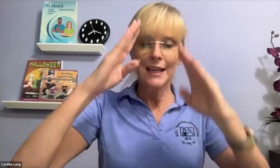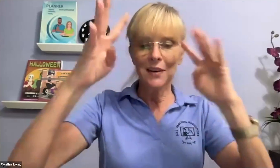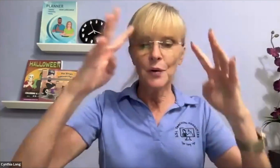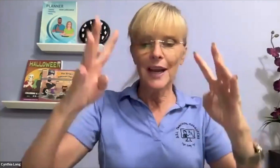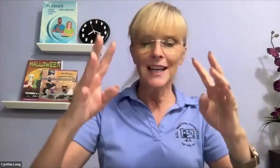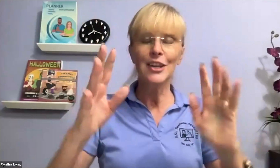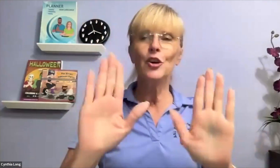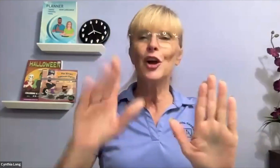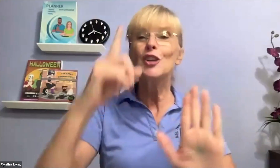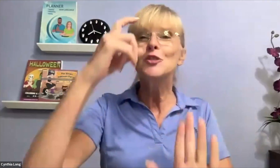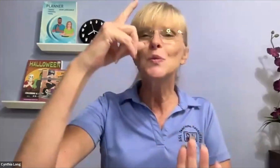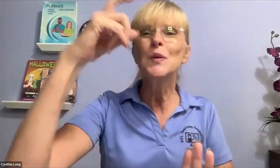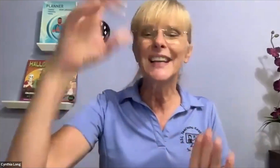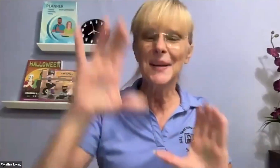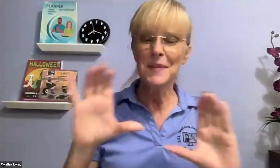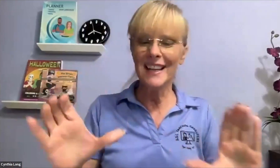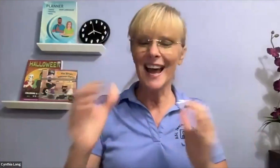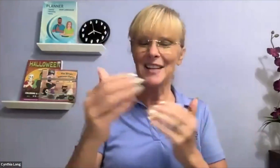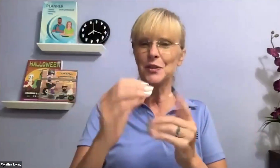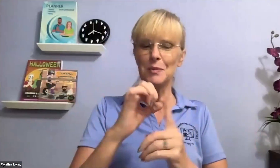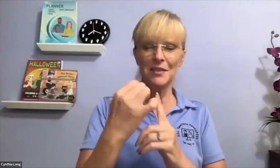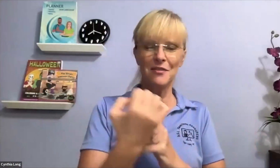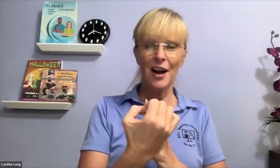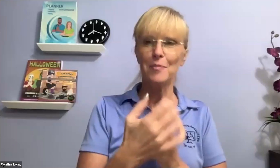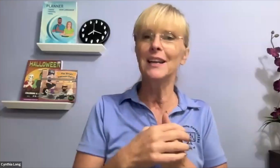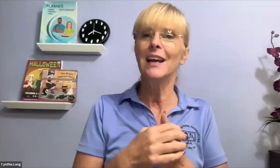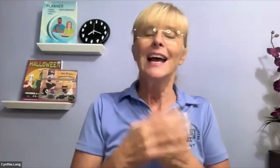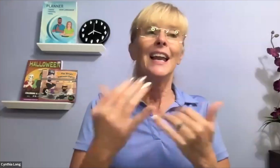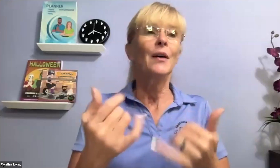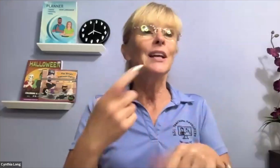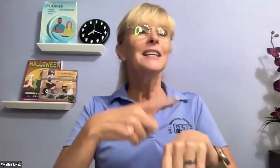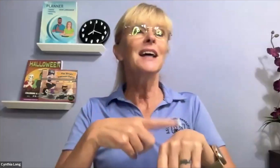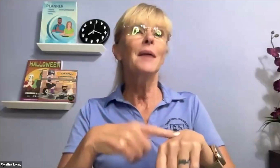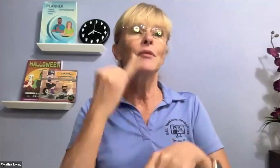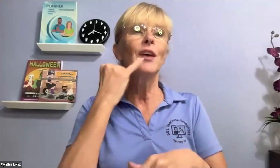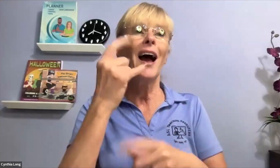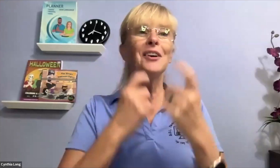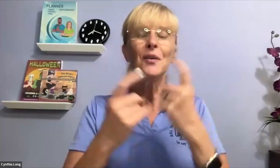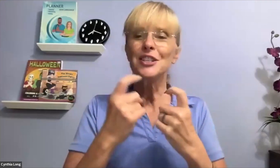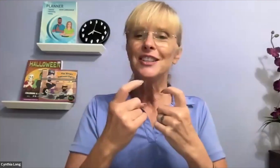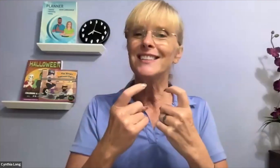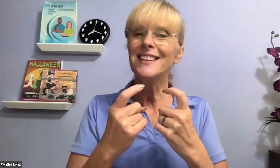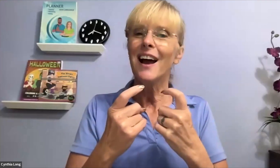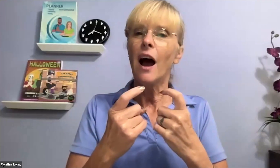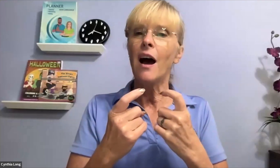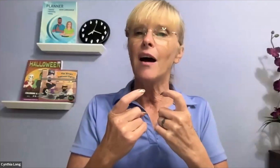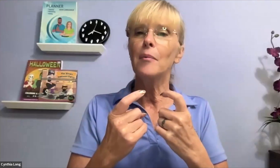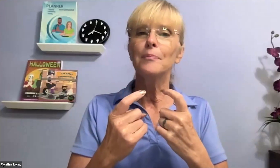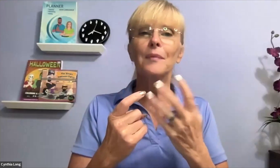creating your dream classroom environment. Now, at any time, if you have a question,